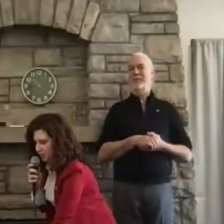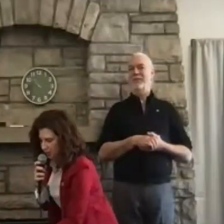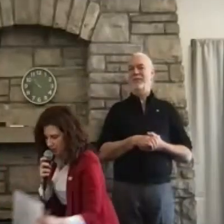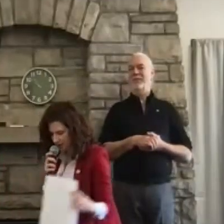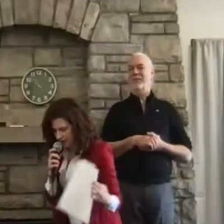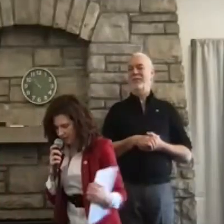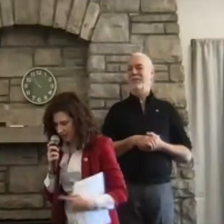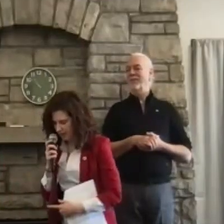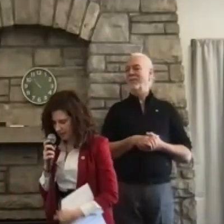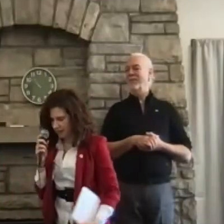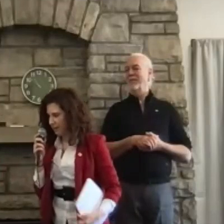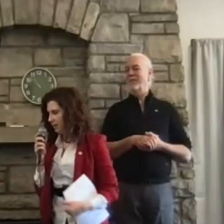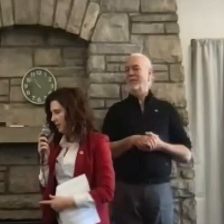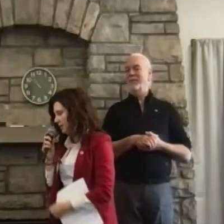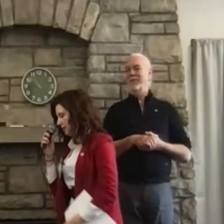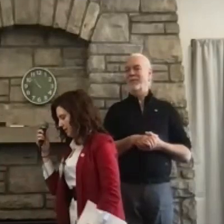That feels right.